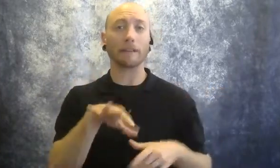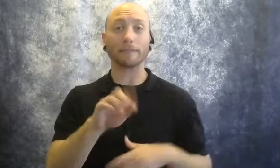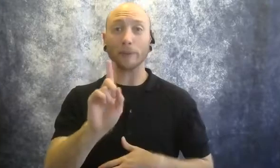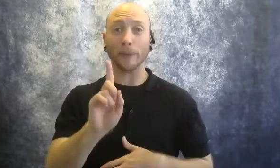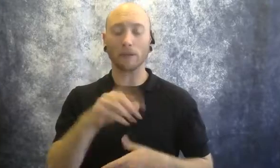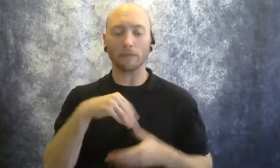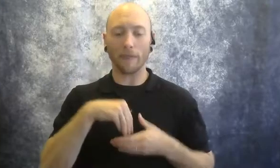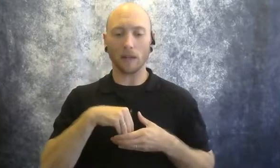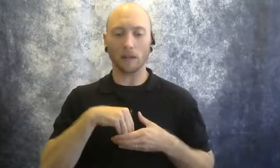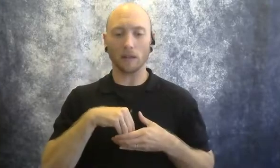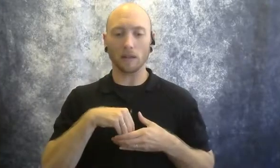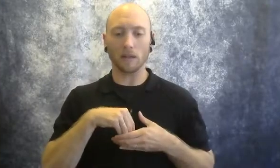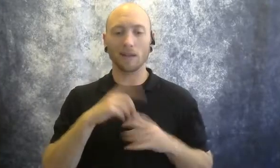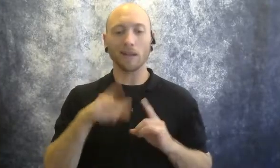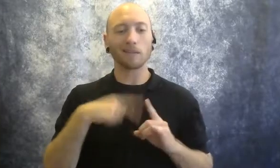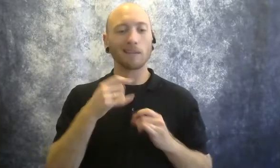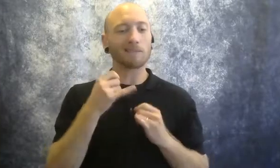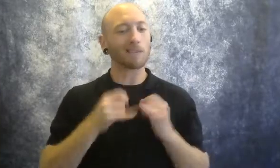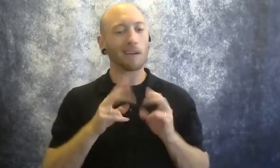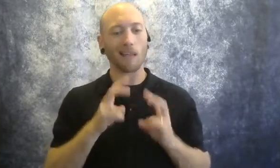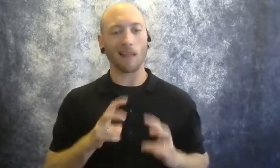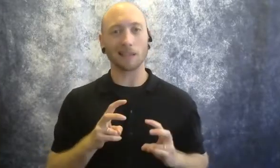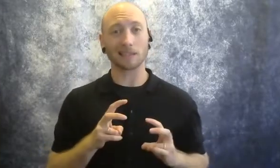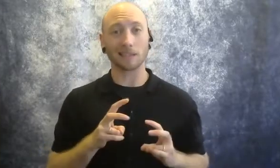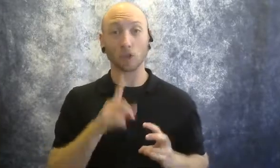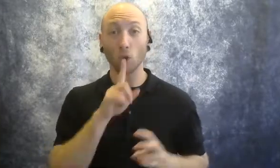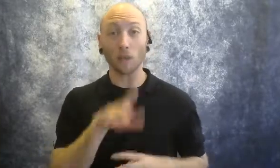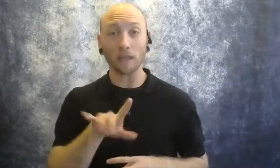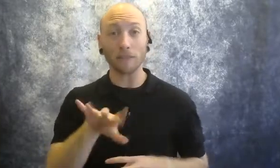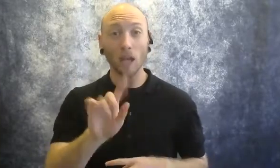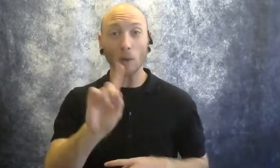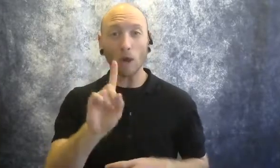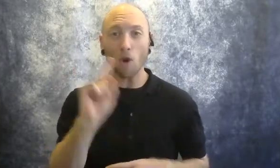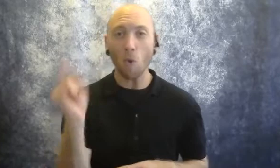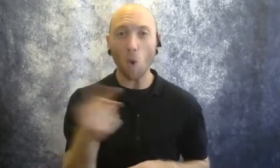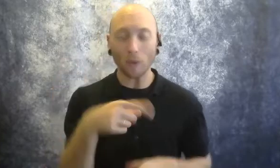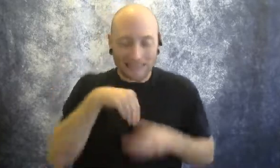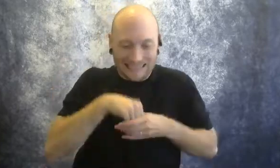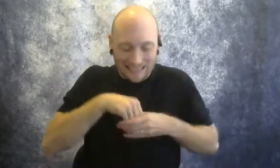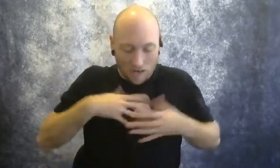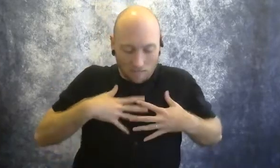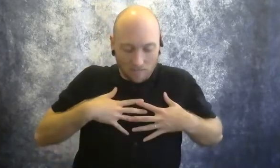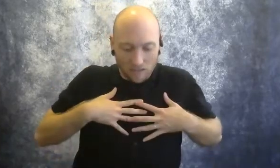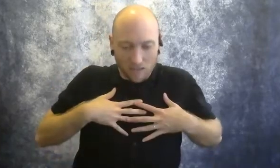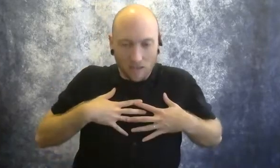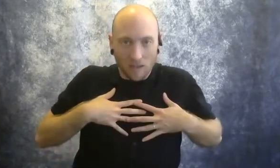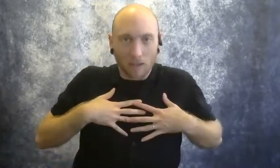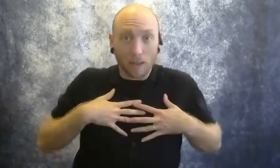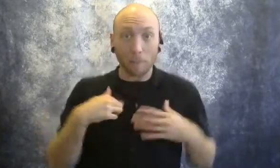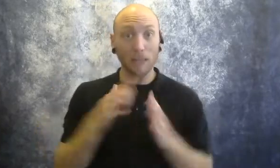deep within us. In the last analysis, it says, it's only there that it may be found, you know. So it's not